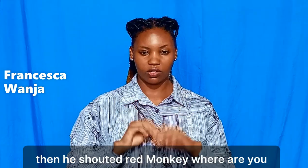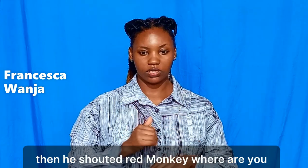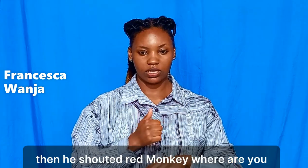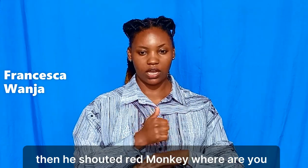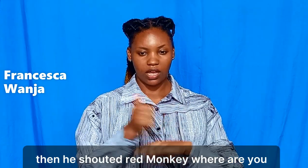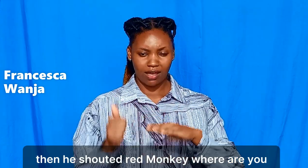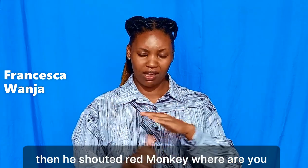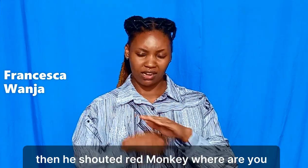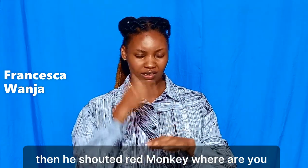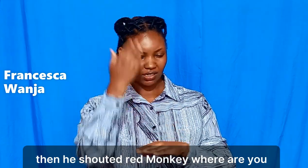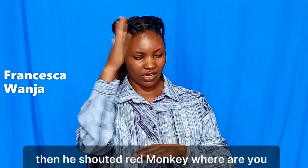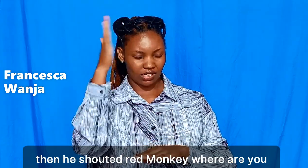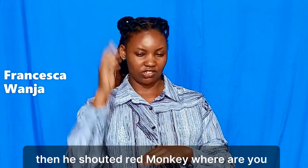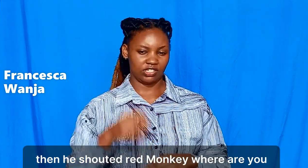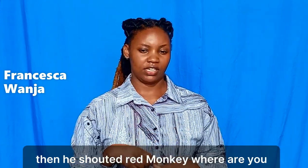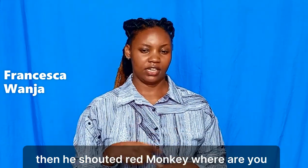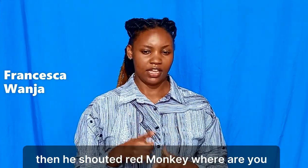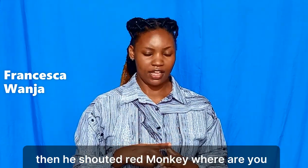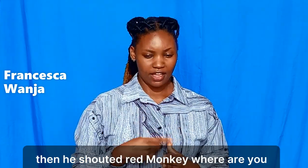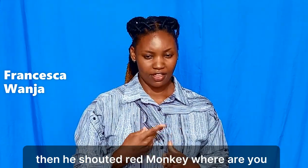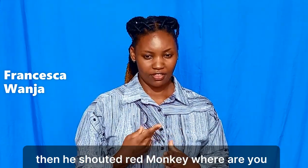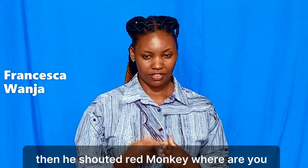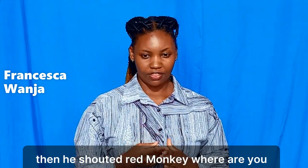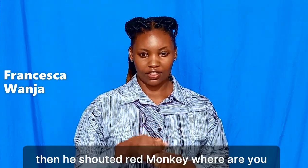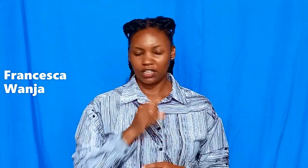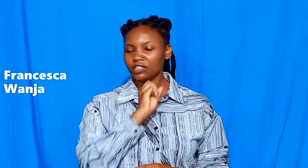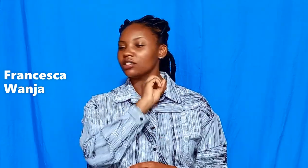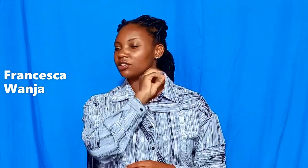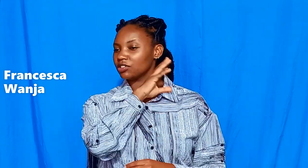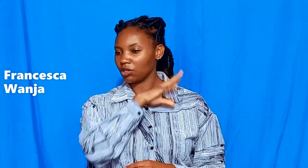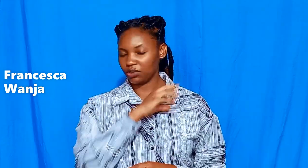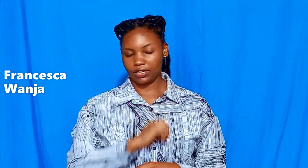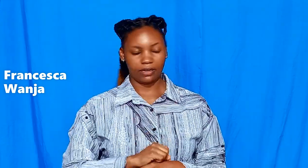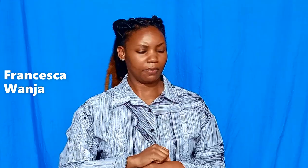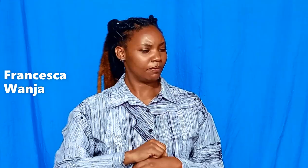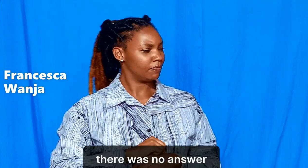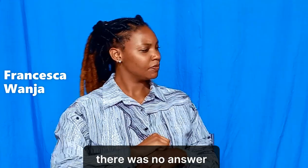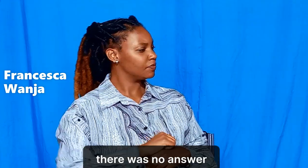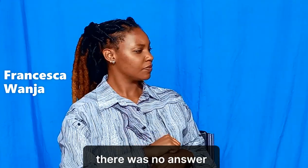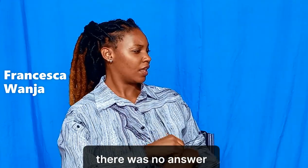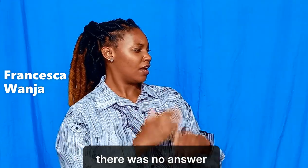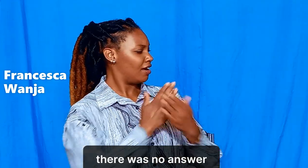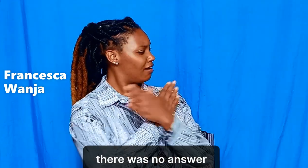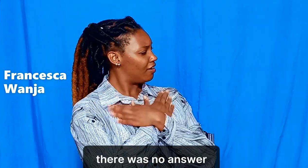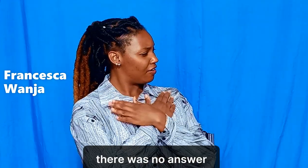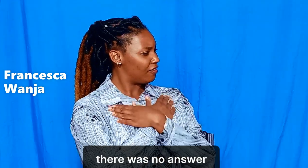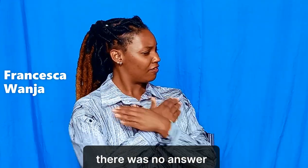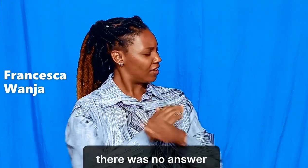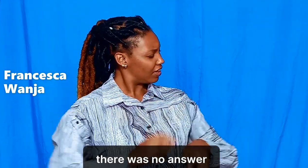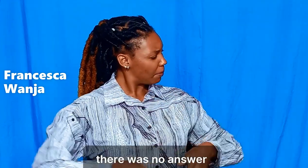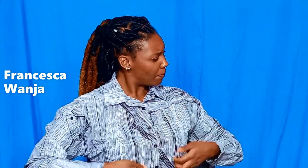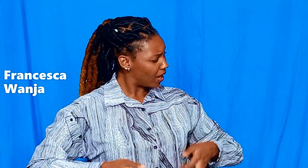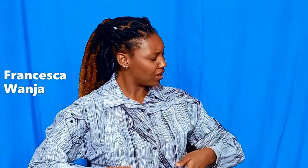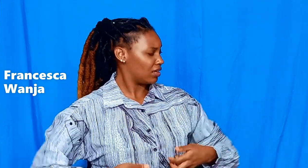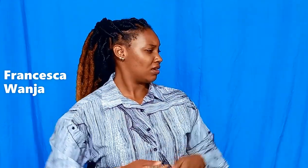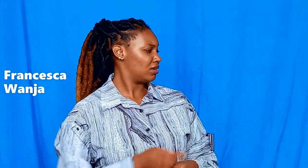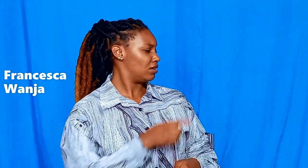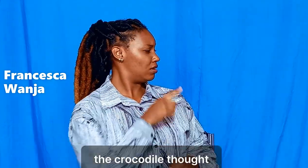monkey, where are you? There was no answer. The